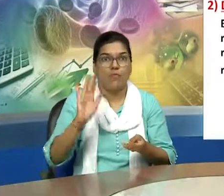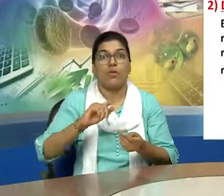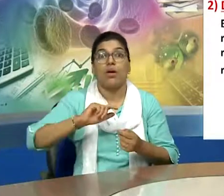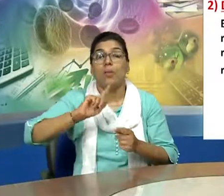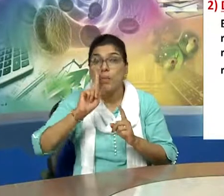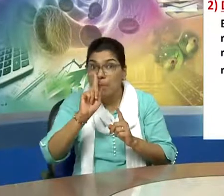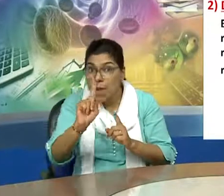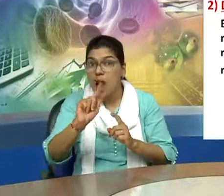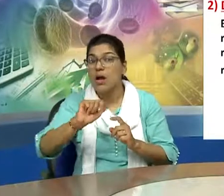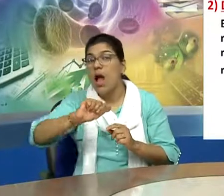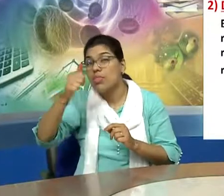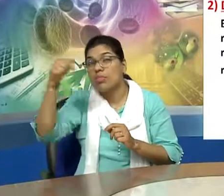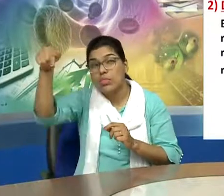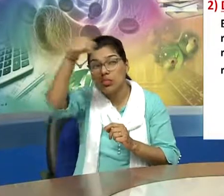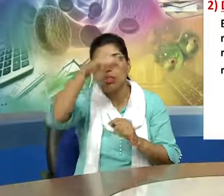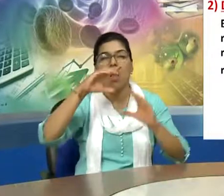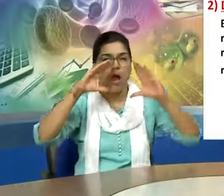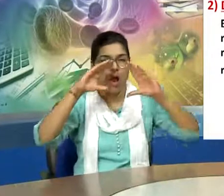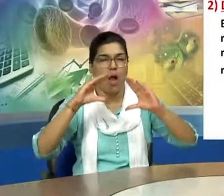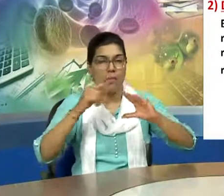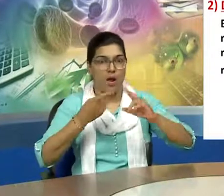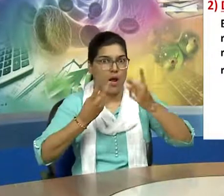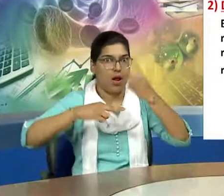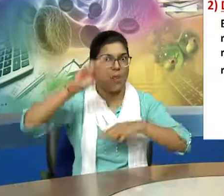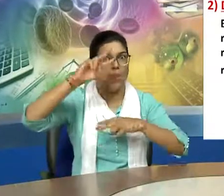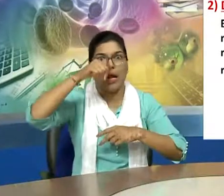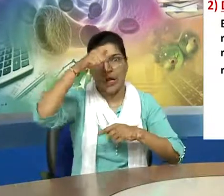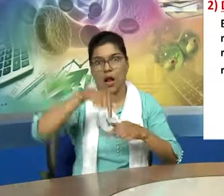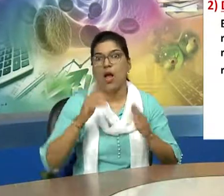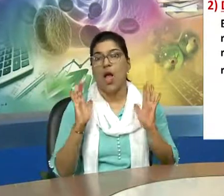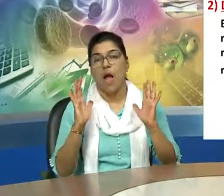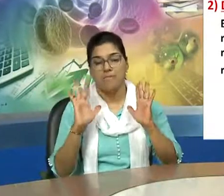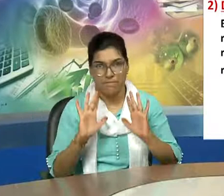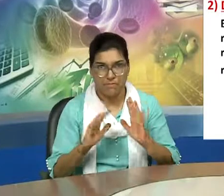And India has a large share of these resources.